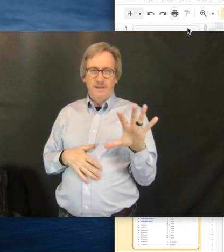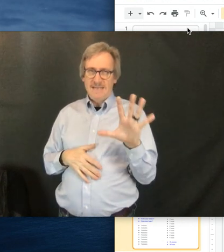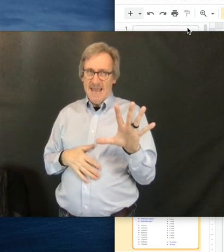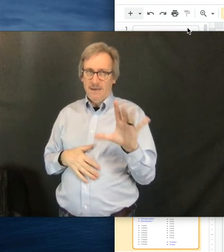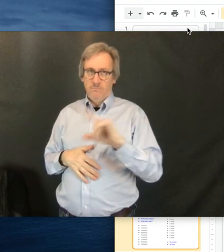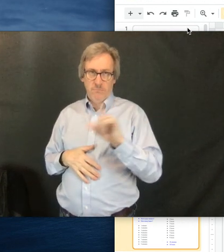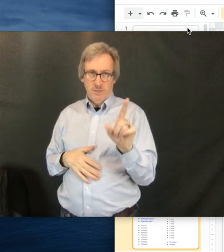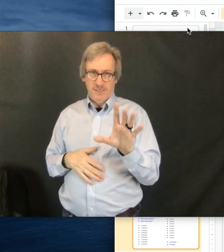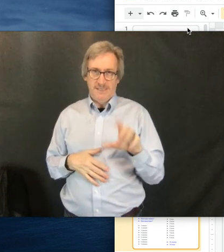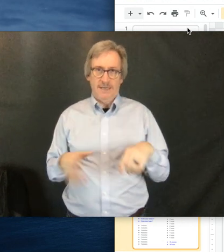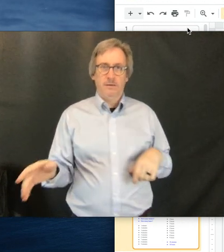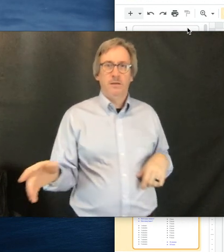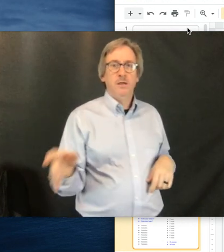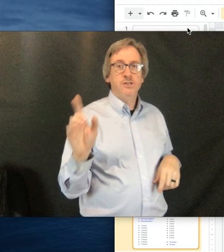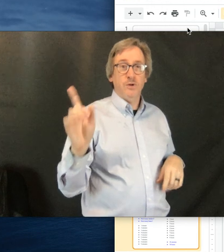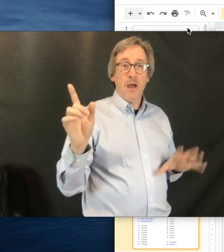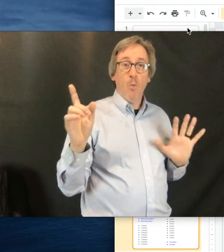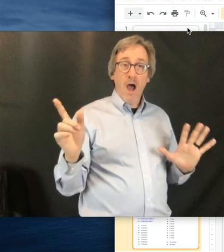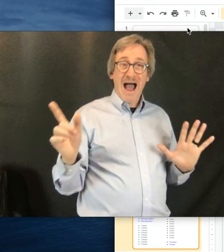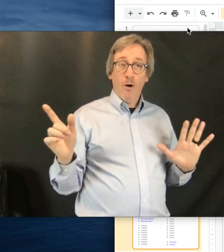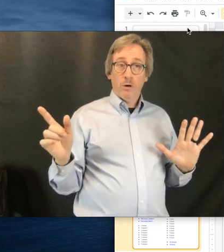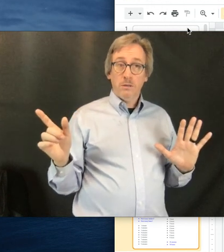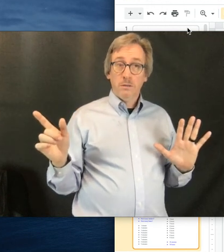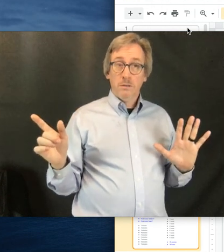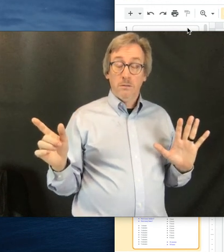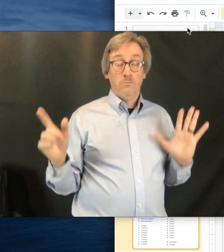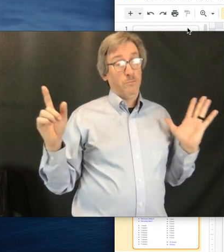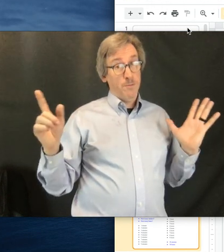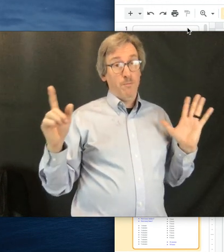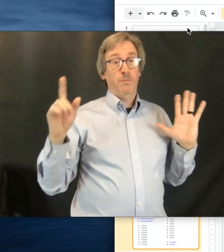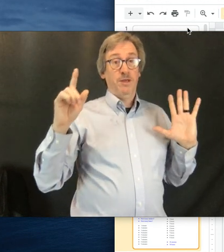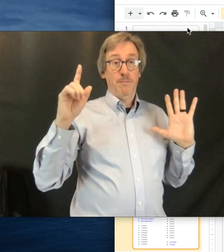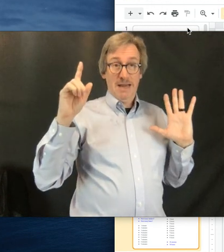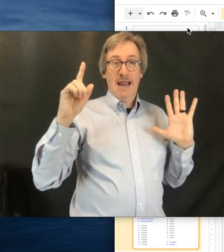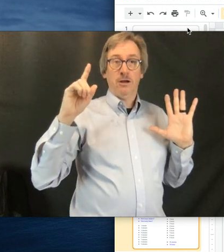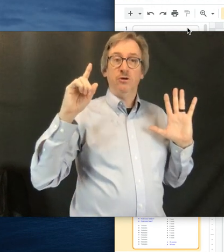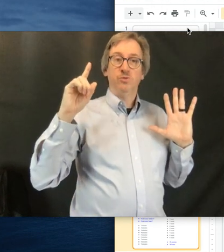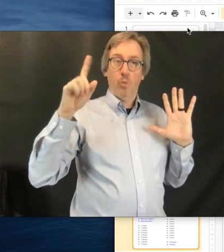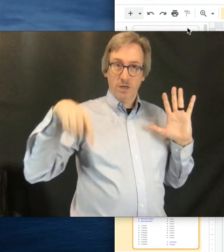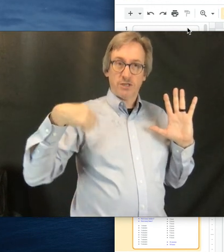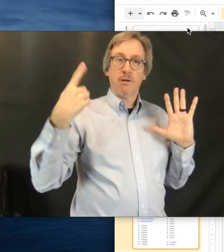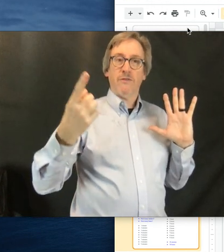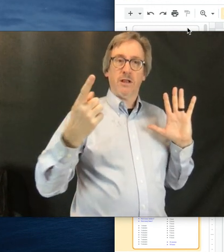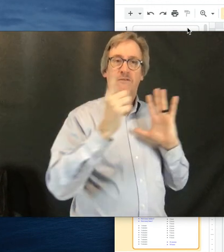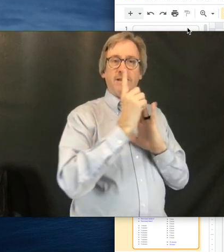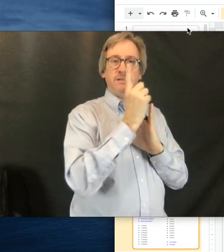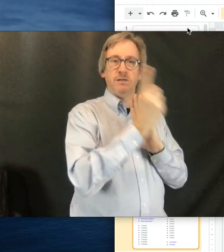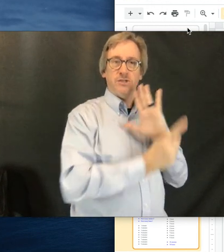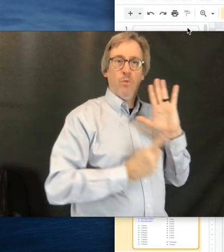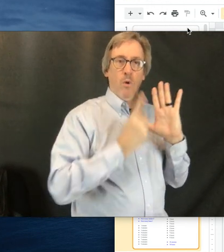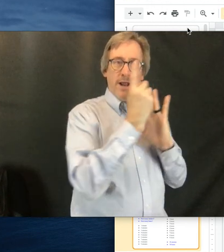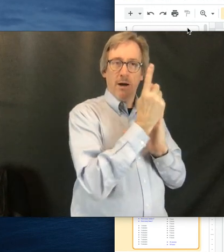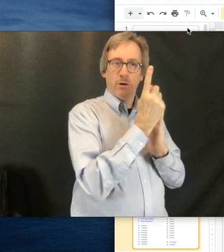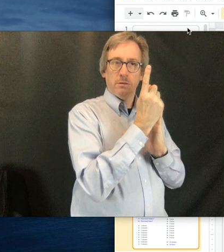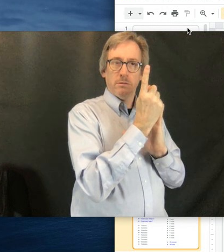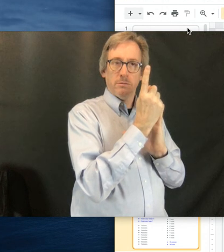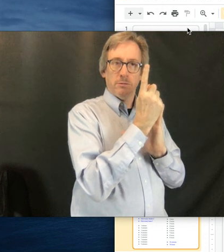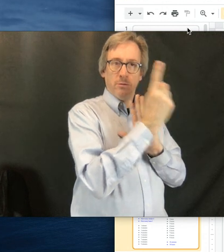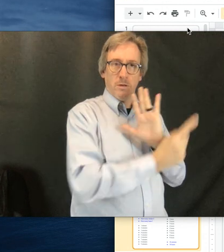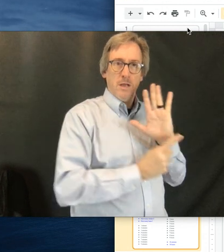talk about 10 in just a second. So now hour, the minute hand goes once around the clock face. So 1